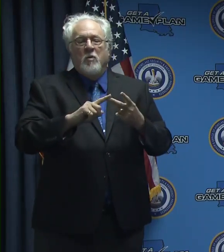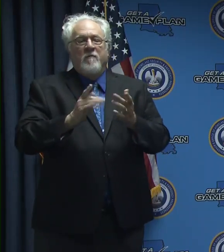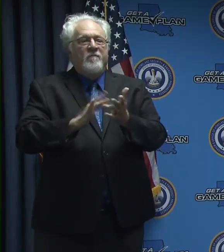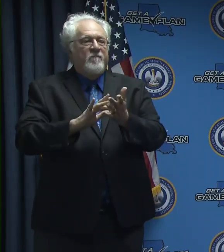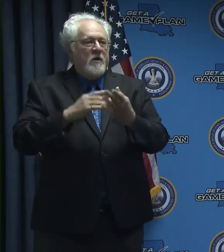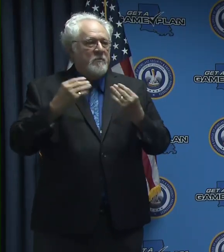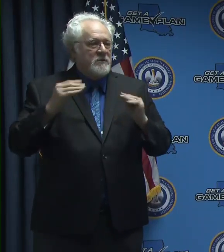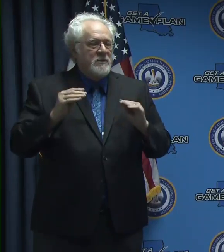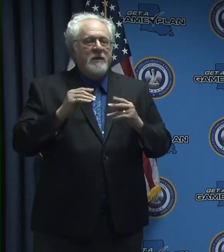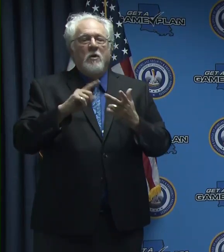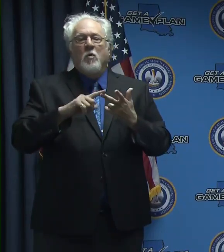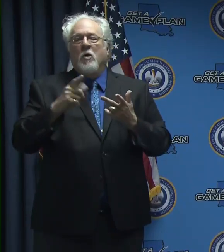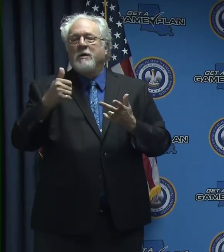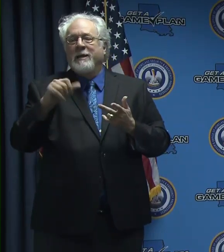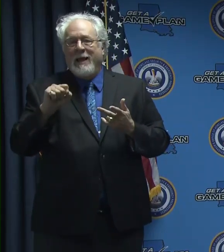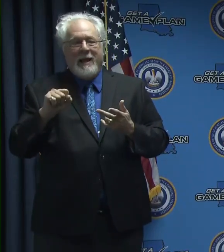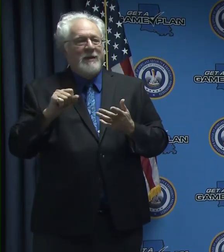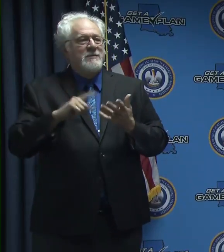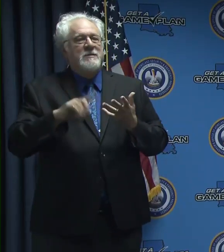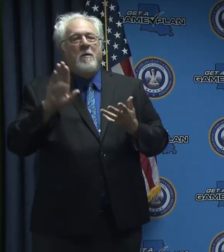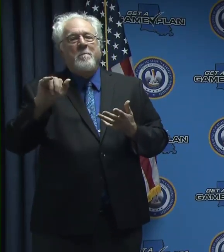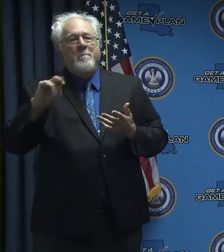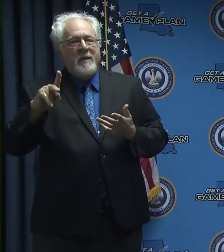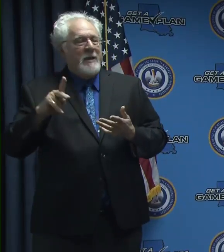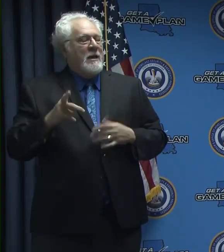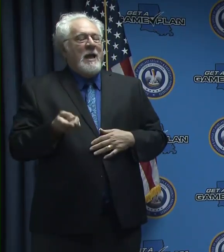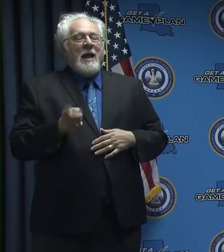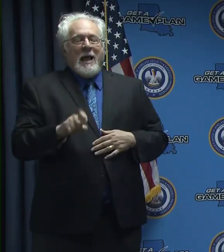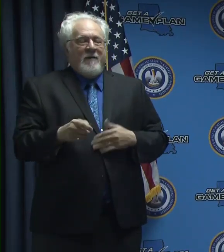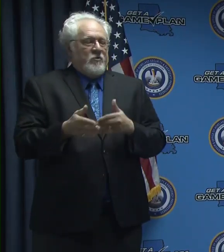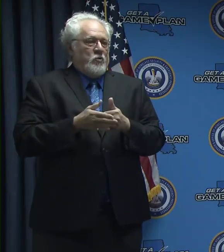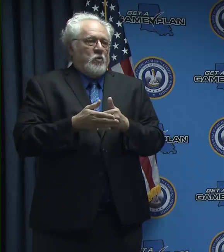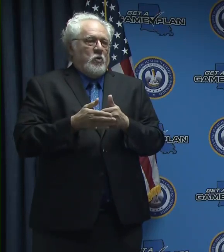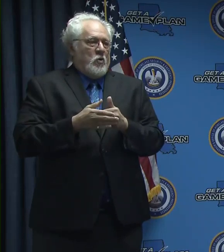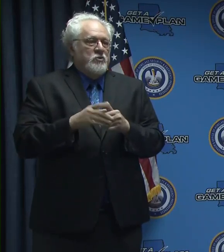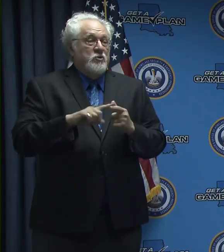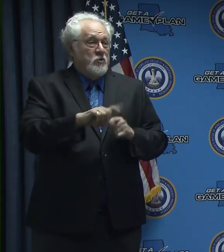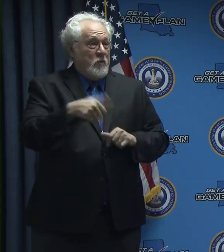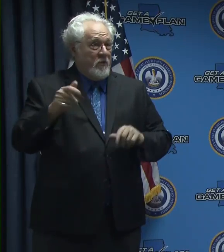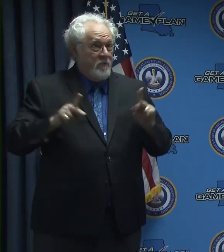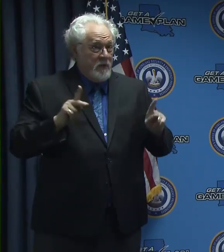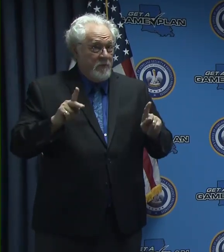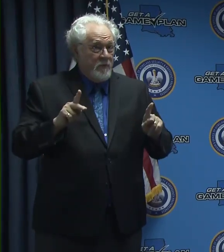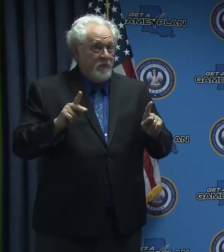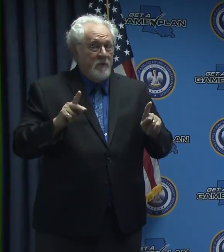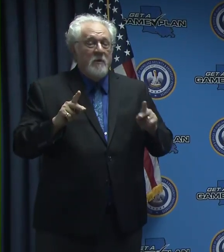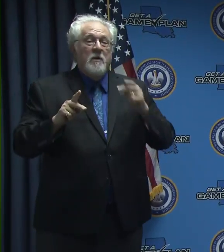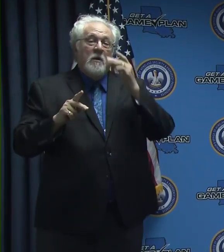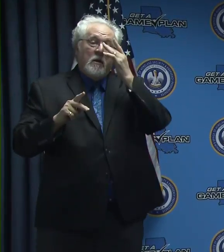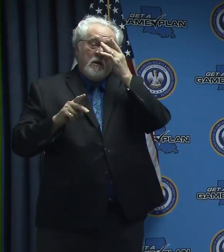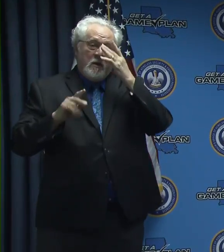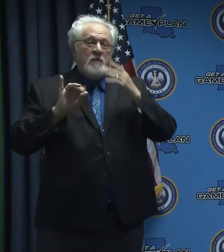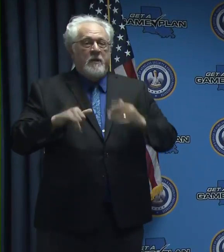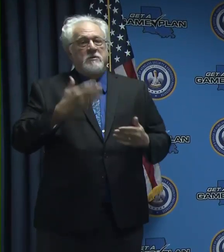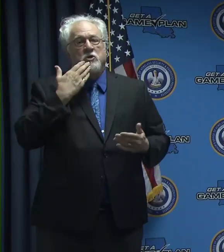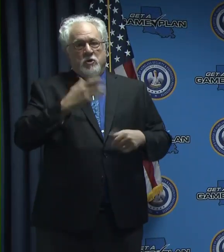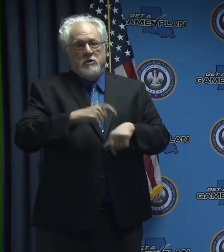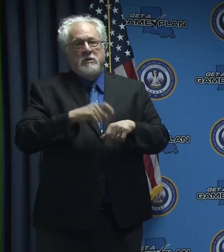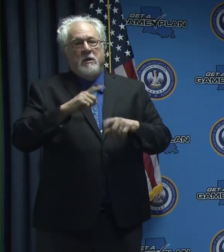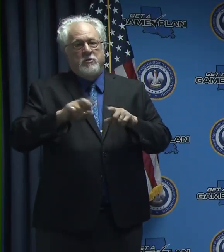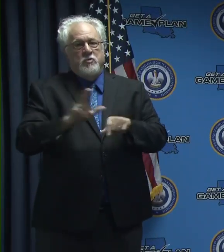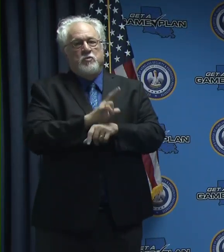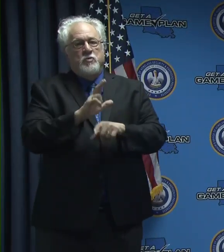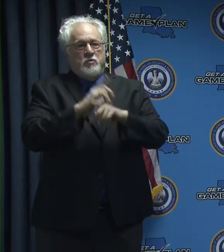pharmacy or to the bank or to get gas, and you're just going to have to be closer to other people than is recommended, then that is the